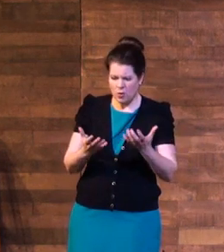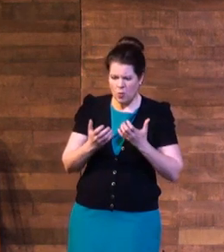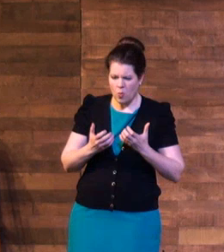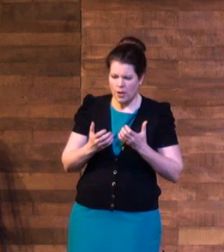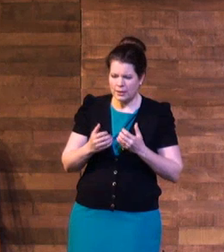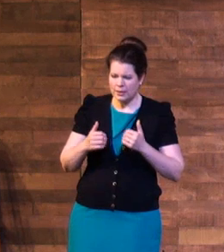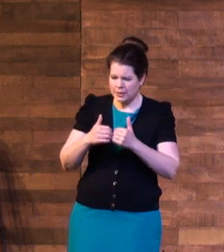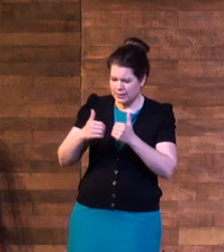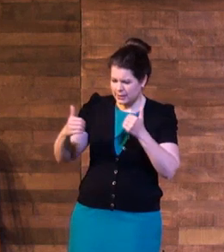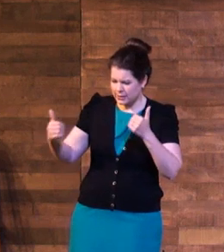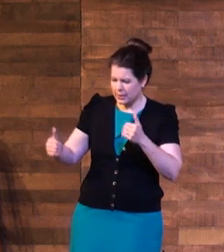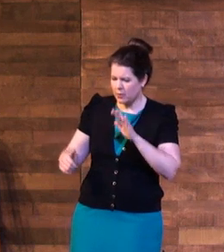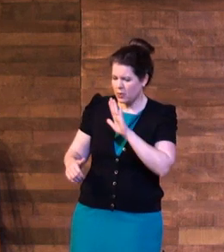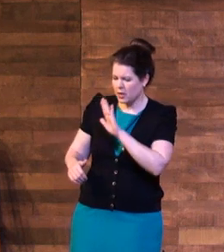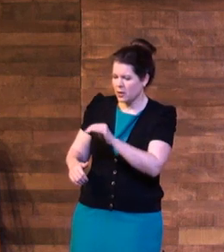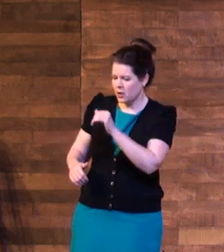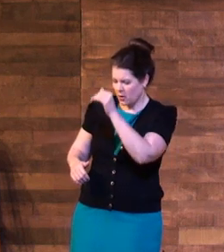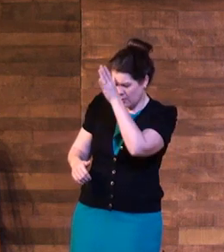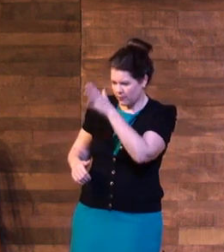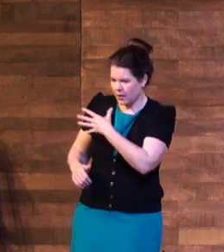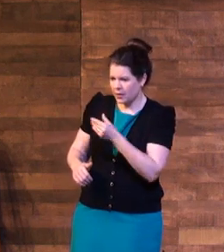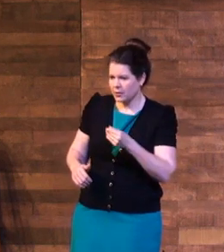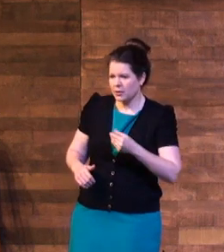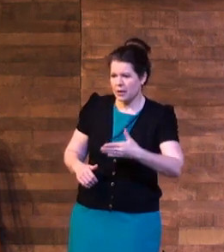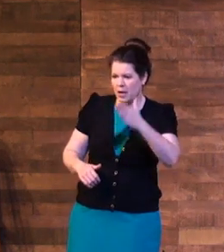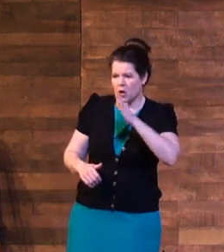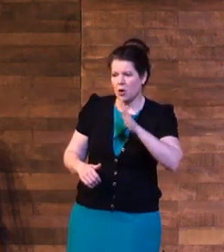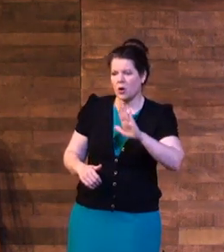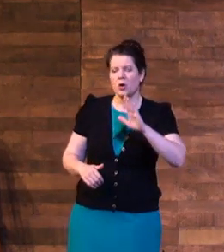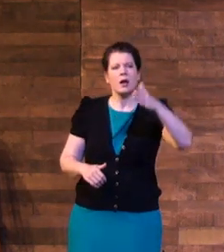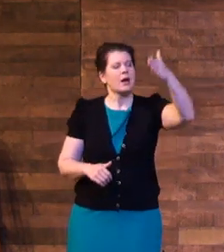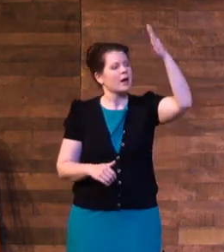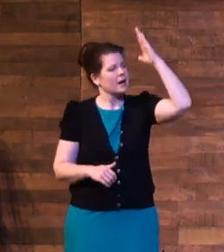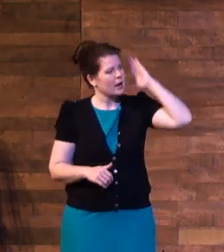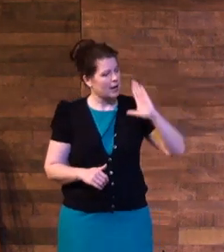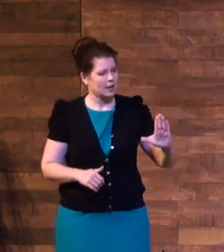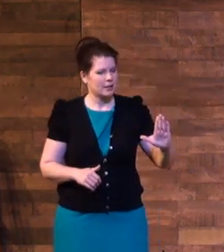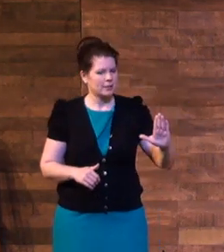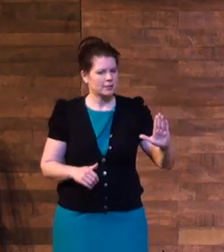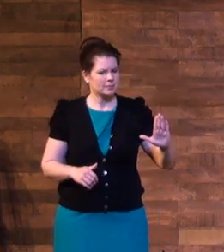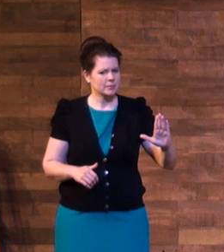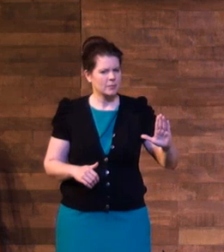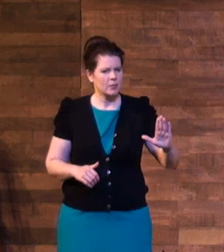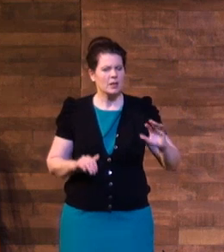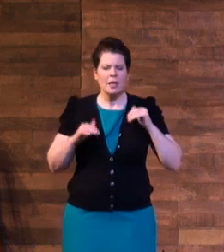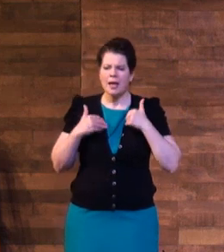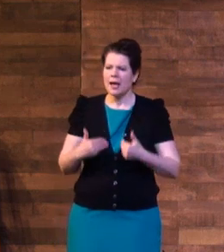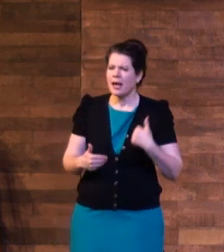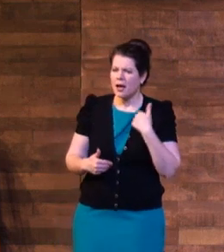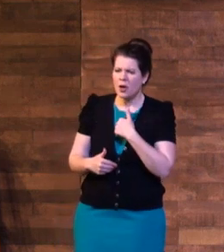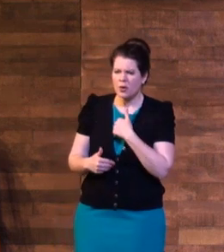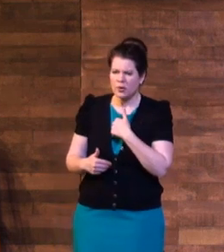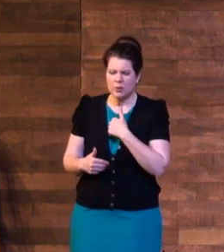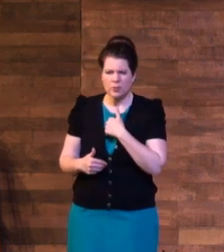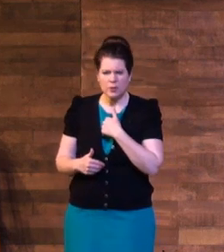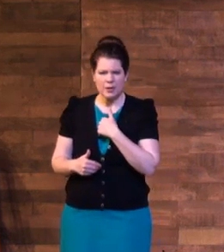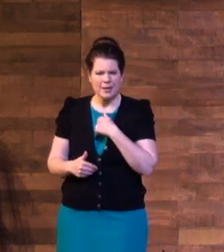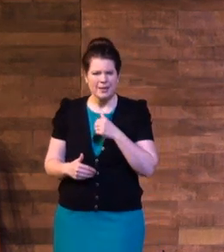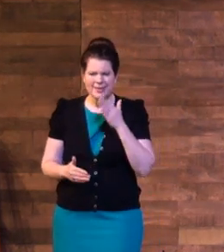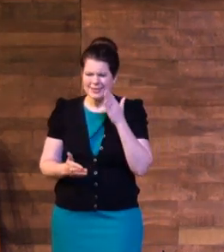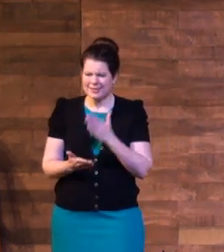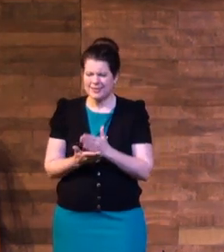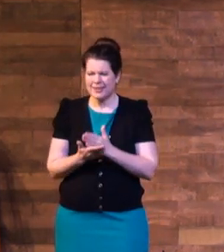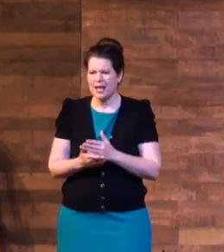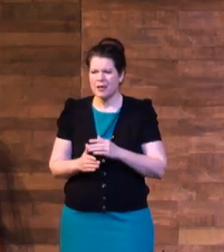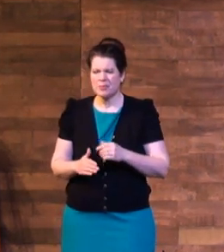So, okay, what do we do with this? How do we avoid doing what's right in our own eyes, knowing that we're going to be terrible at